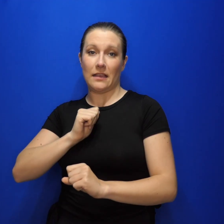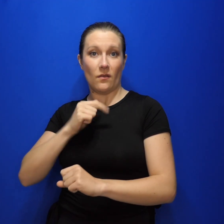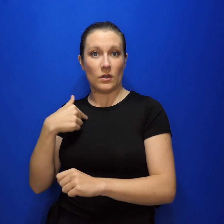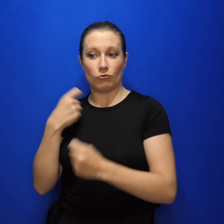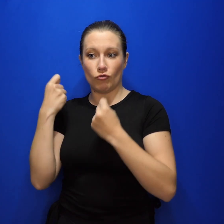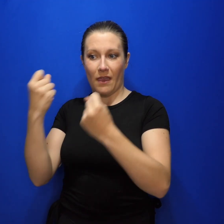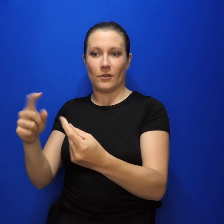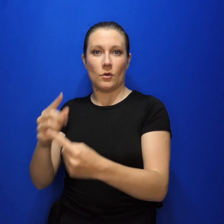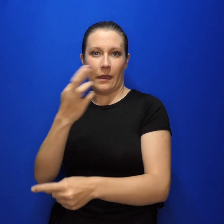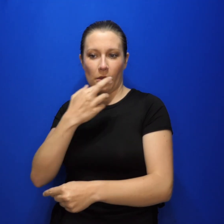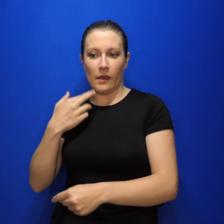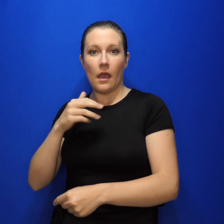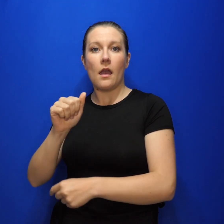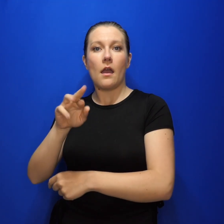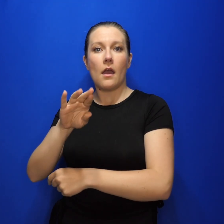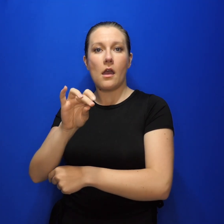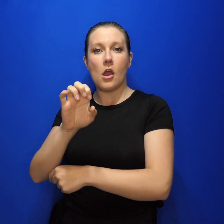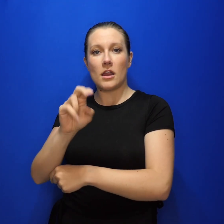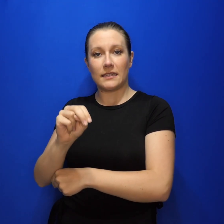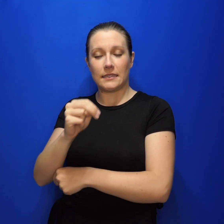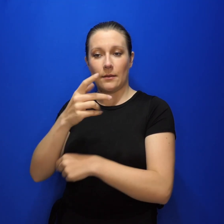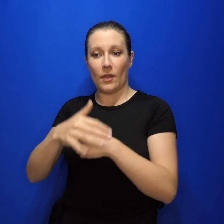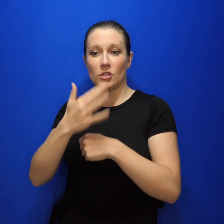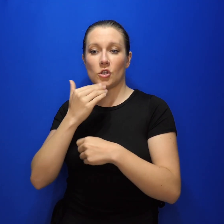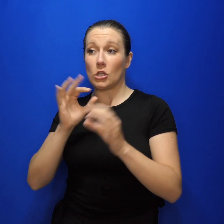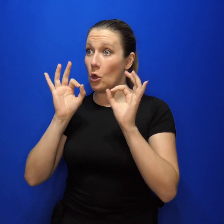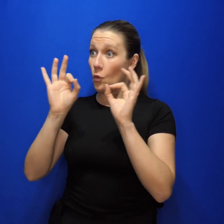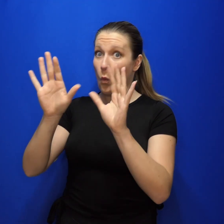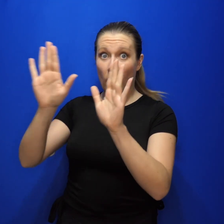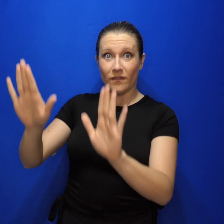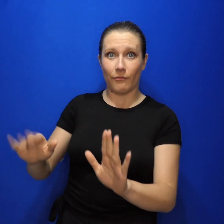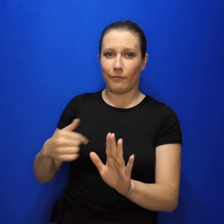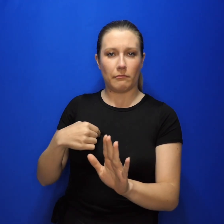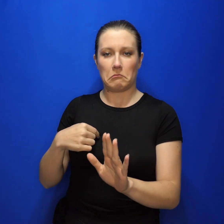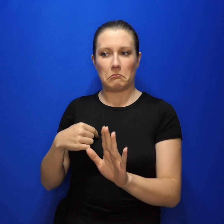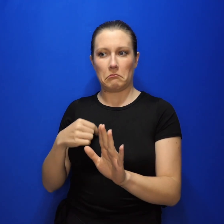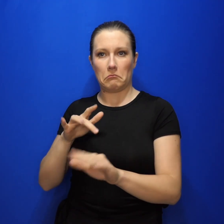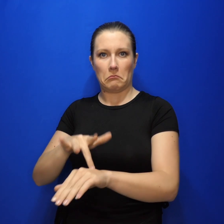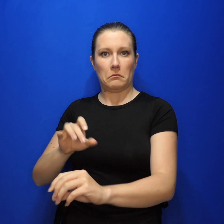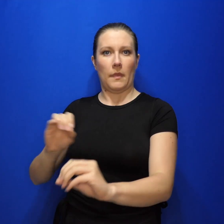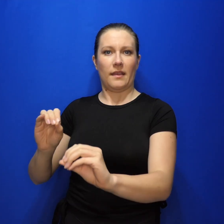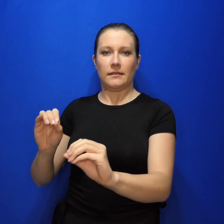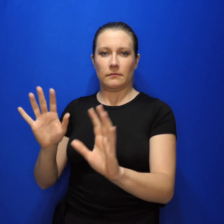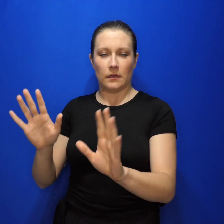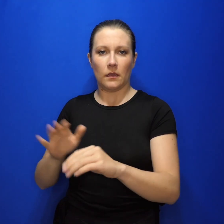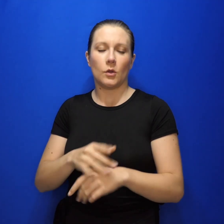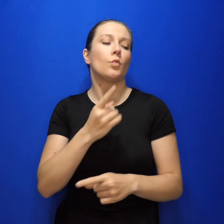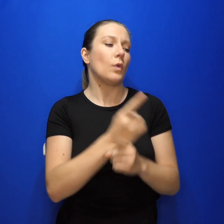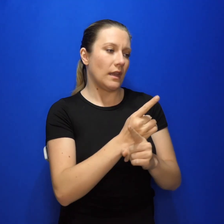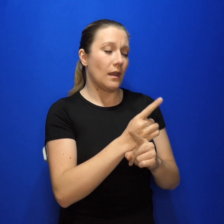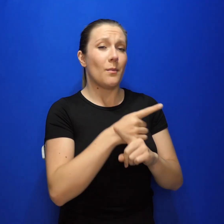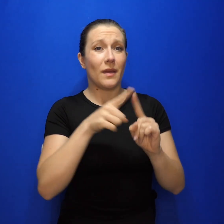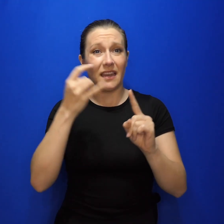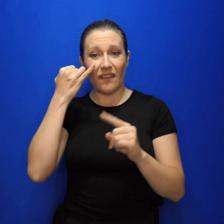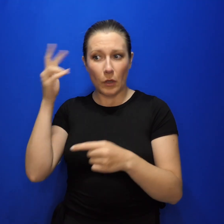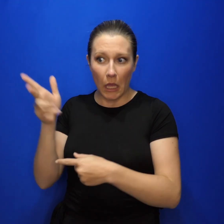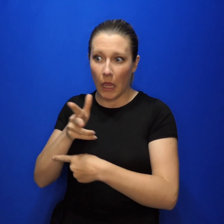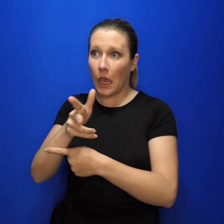restaurant and Arden's blood sugar's terrific, then nothing in the car, right? But when we pull up, I know